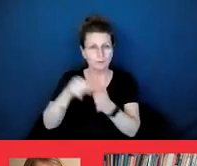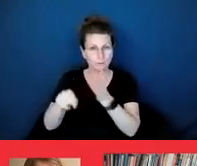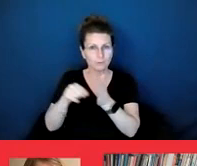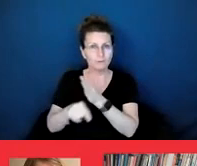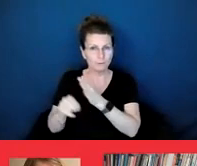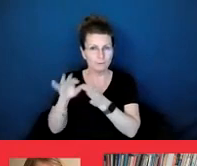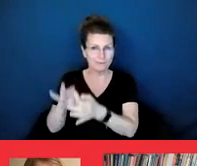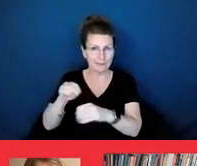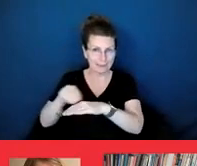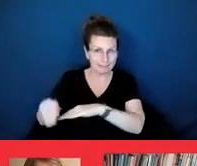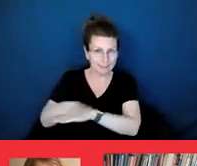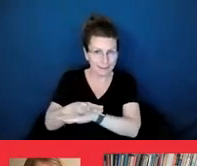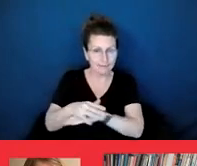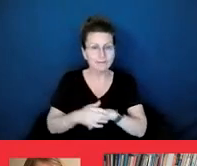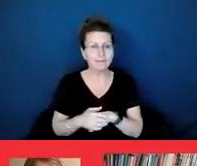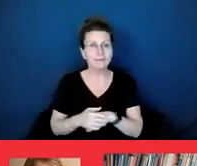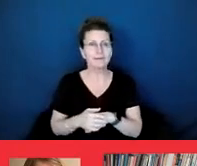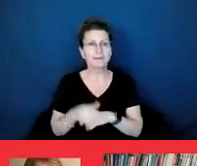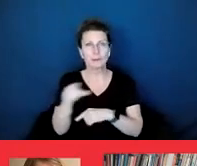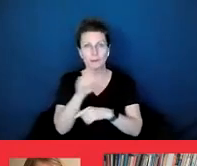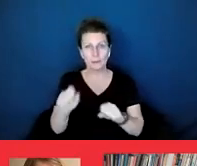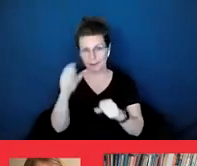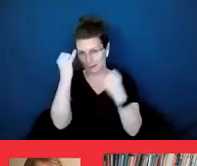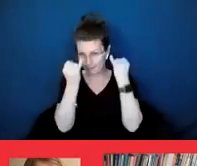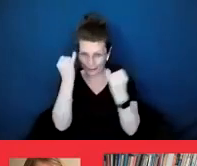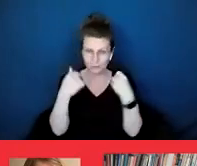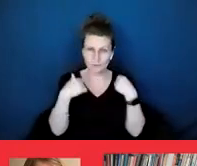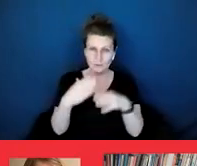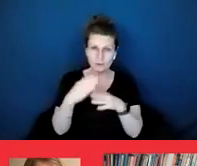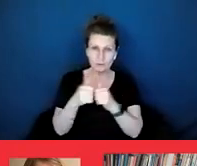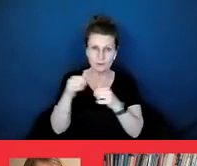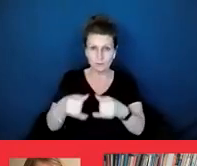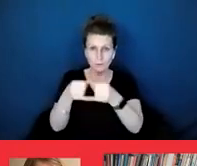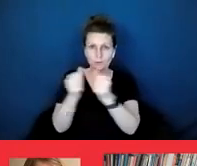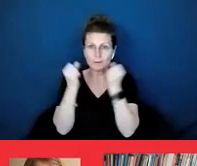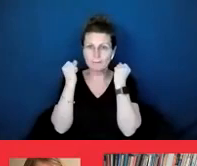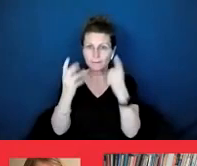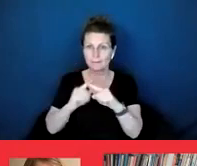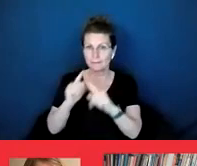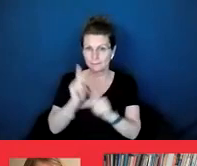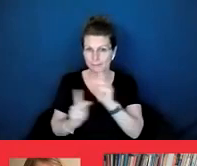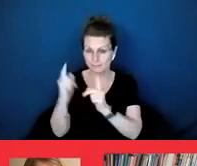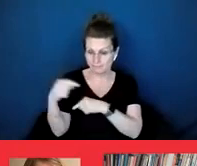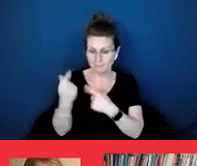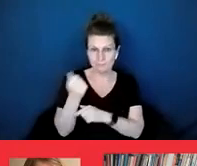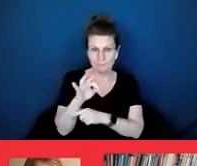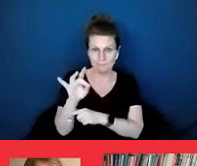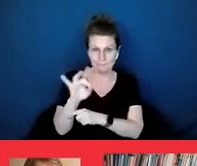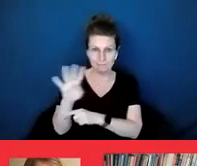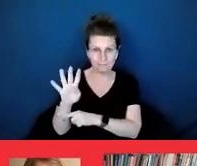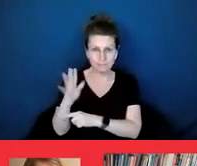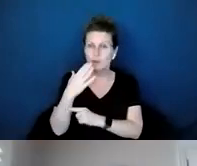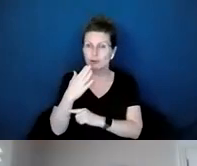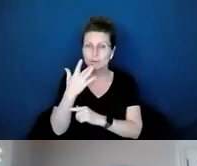I'm sure you can imagine, I share this award with many others. Since 1984, I have had the good